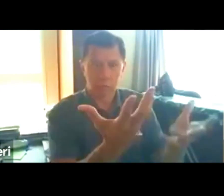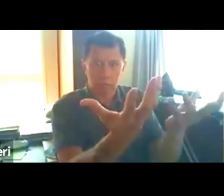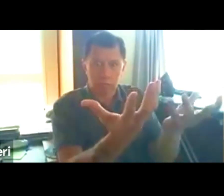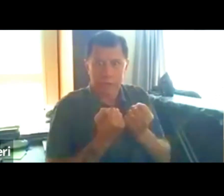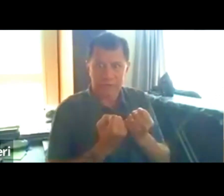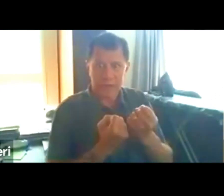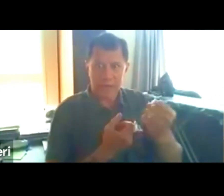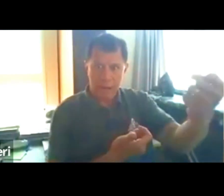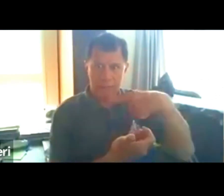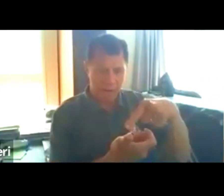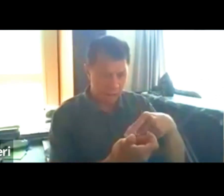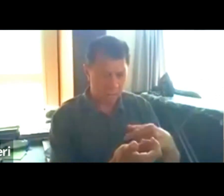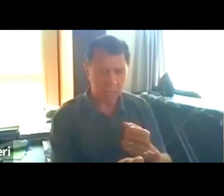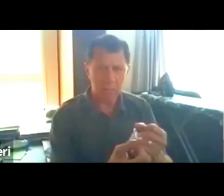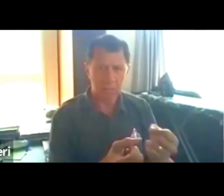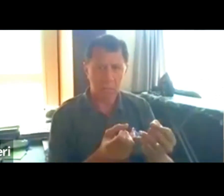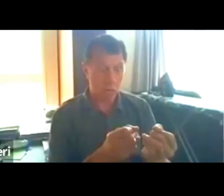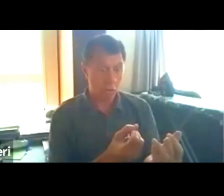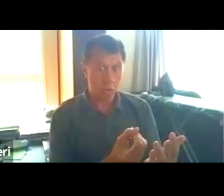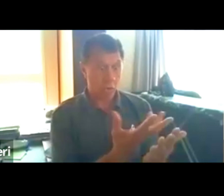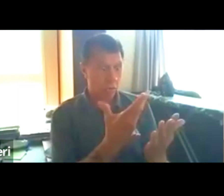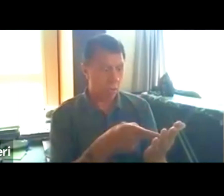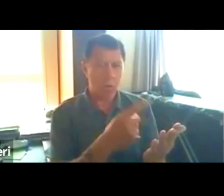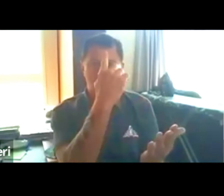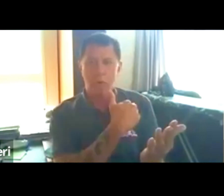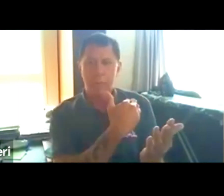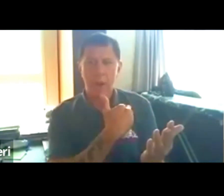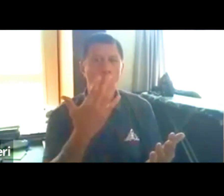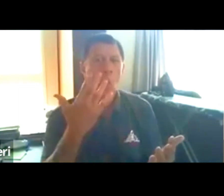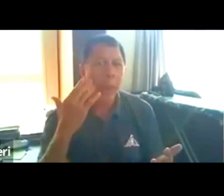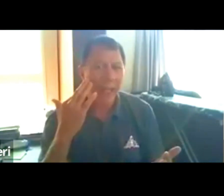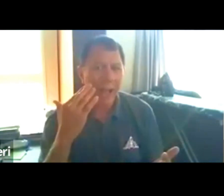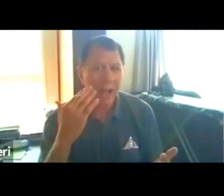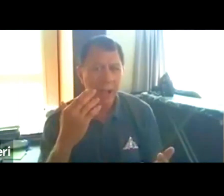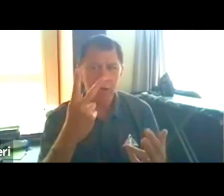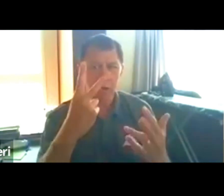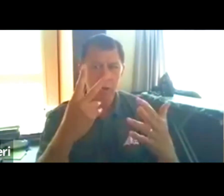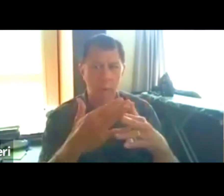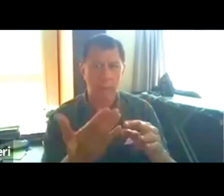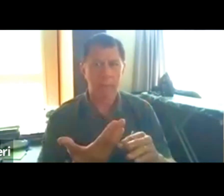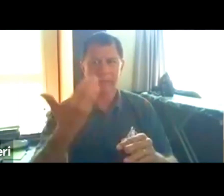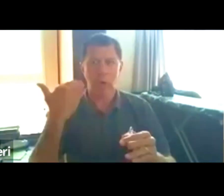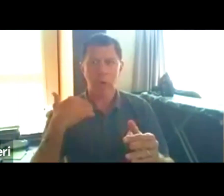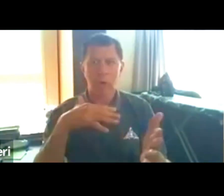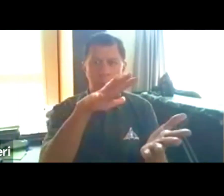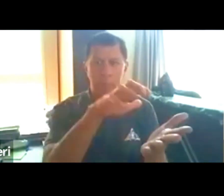through mobile. So they've received an email confirmation.